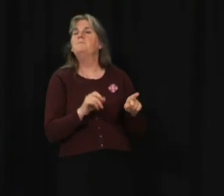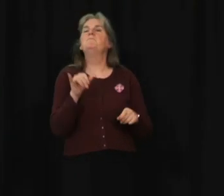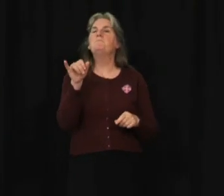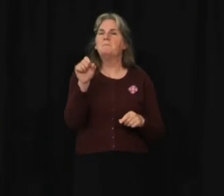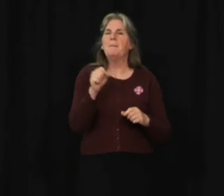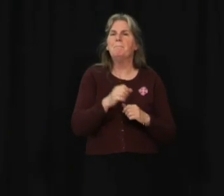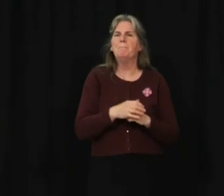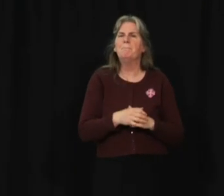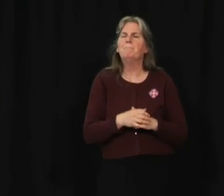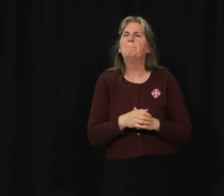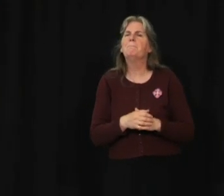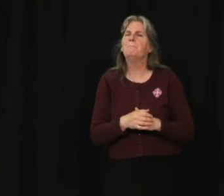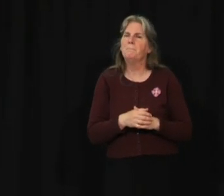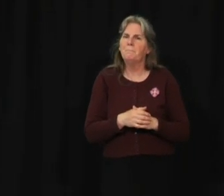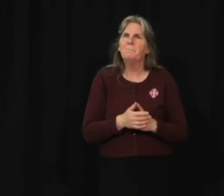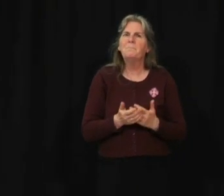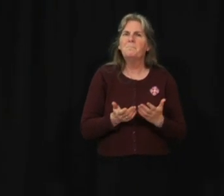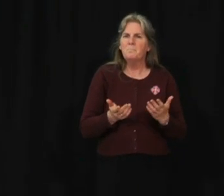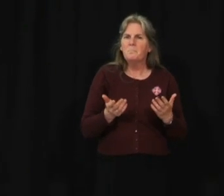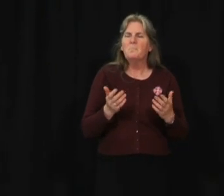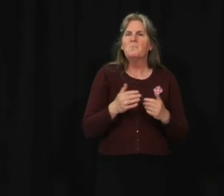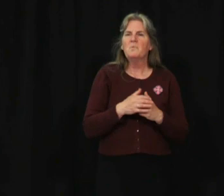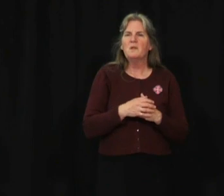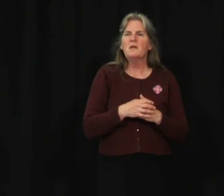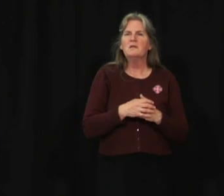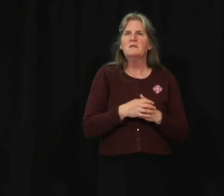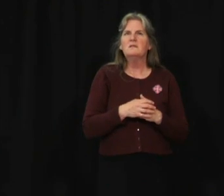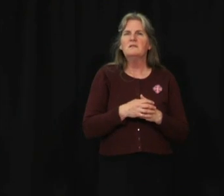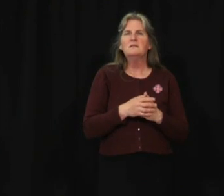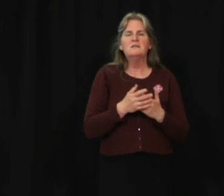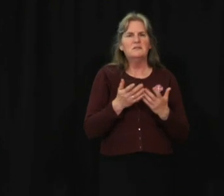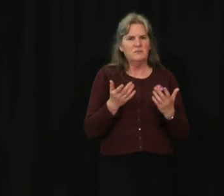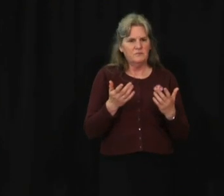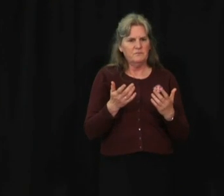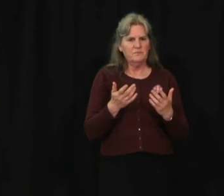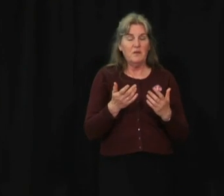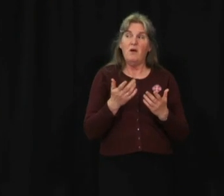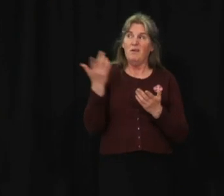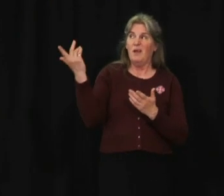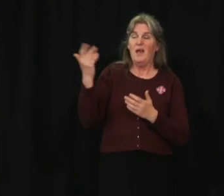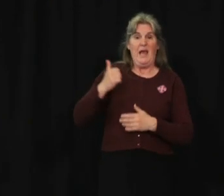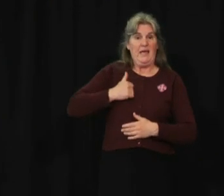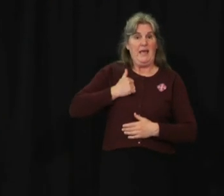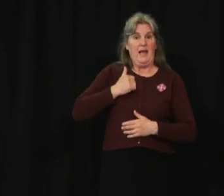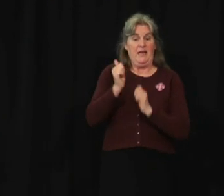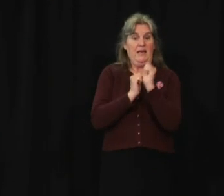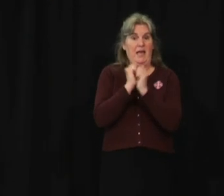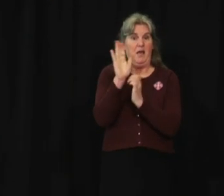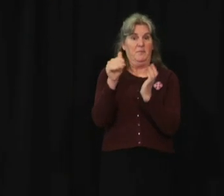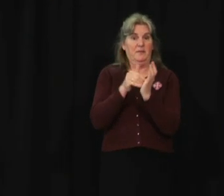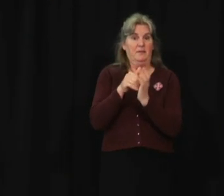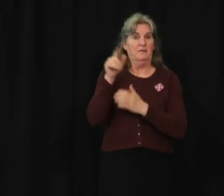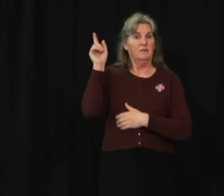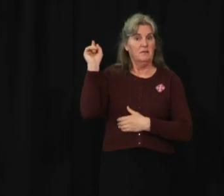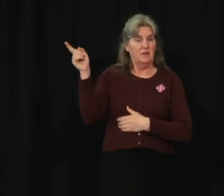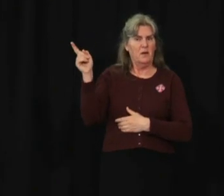Yes. So again, if we look at Canada Game Centre, for instance, that is something we're very interested in